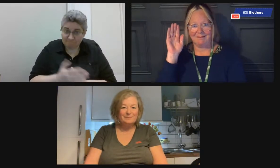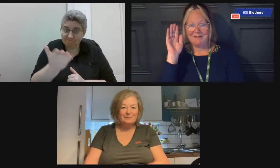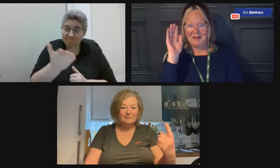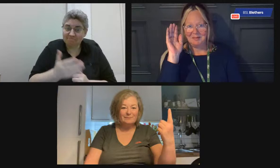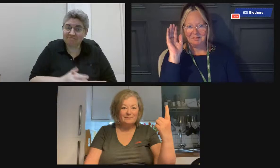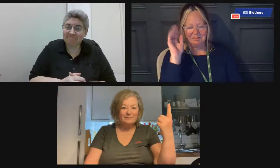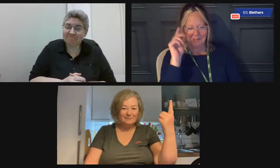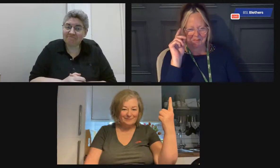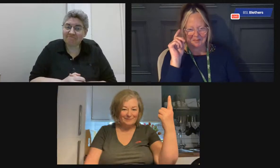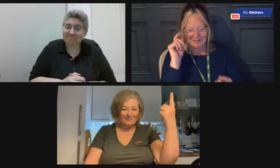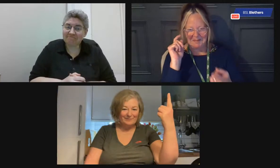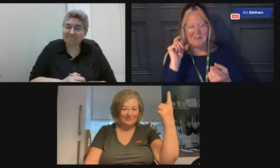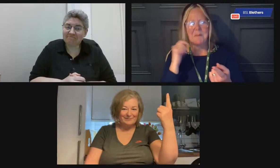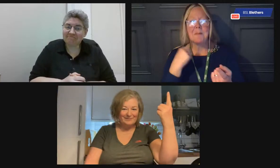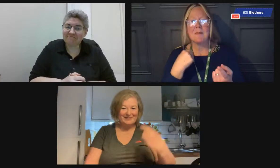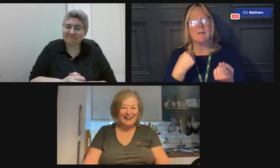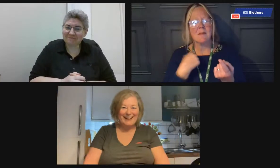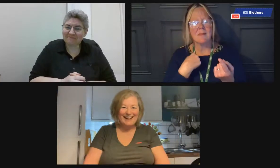Nikki, over to you.